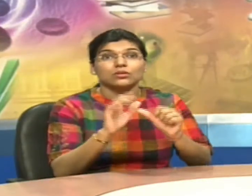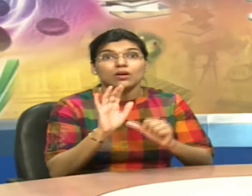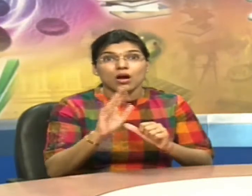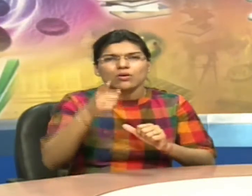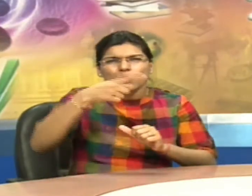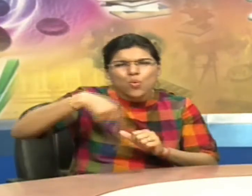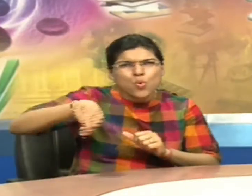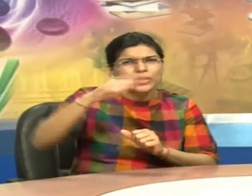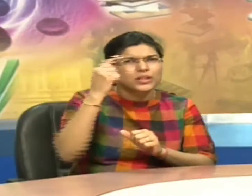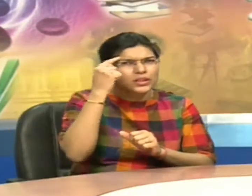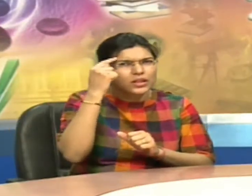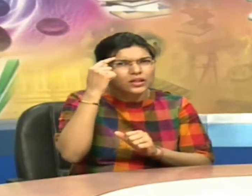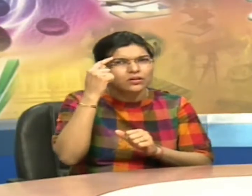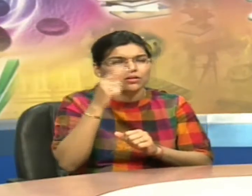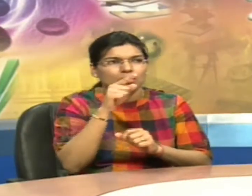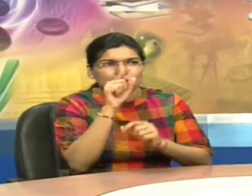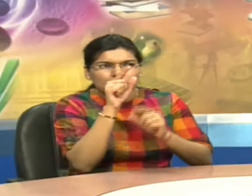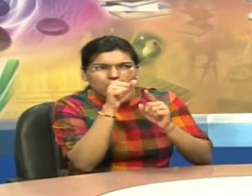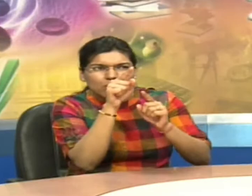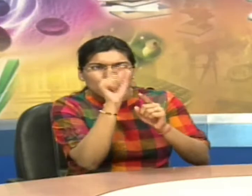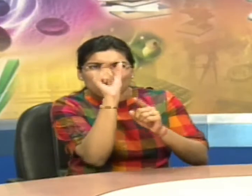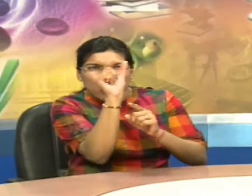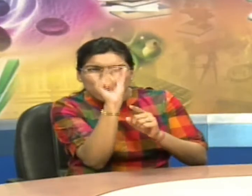The answer is, what you all think?